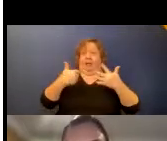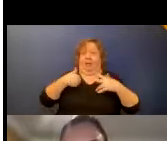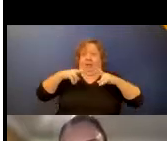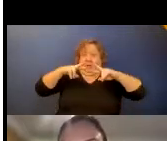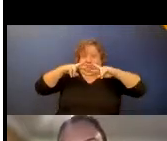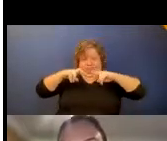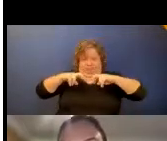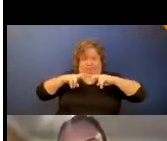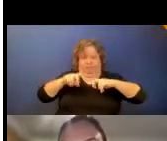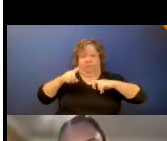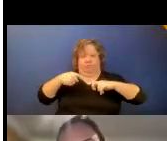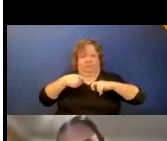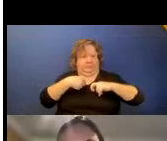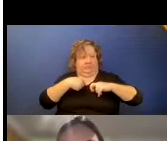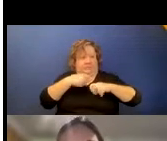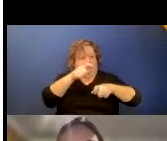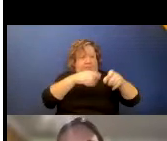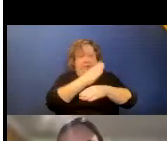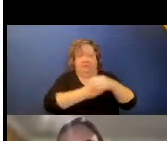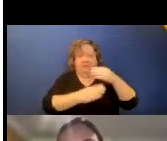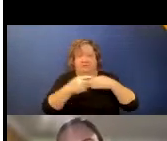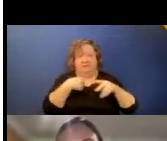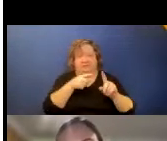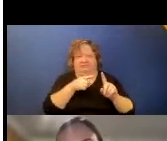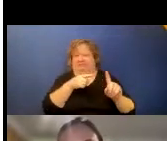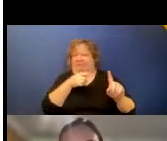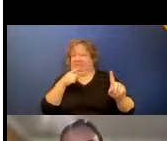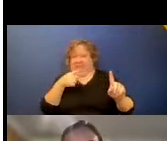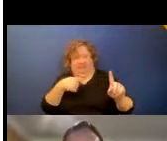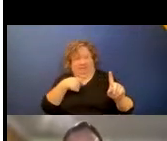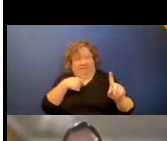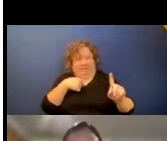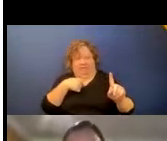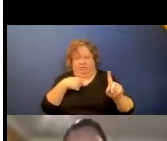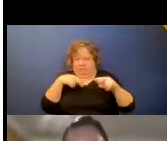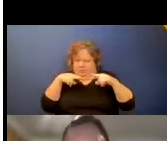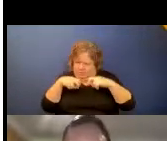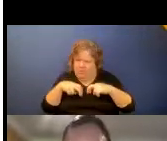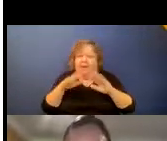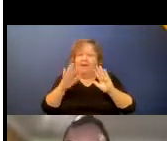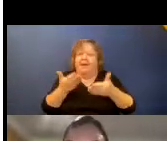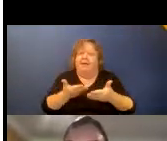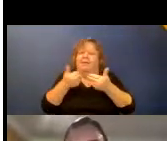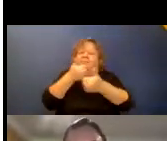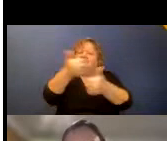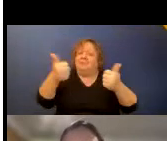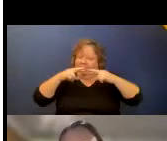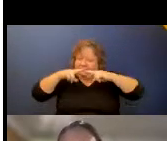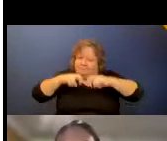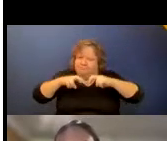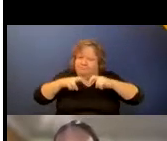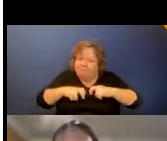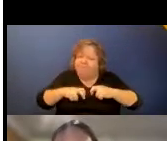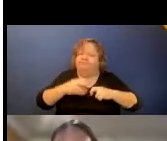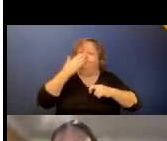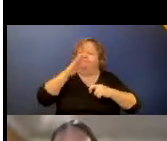an example of what one of these modules might look like, the level of depth we'll go into, and the kinds of practical